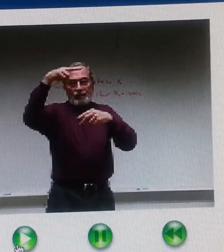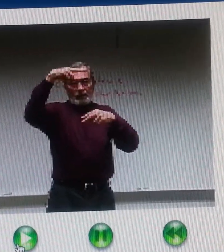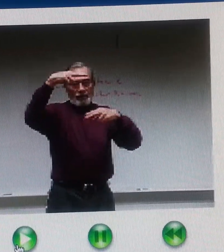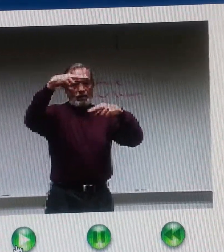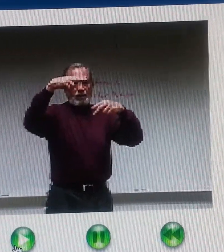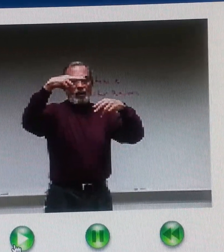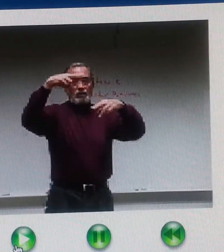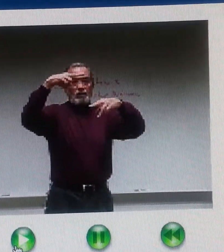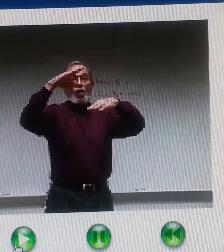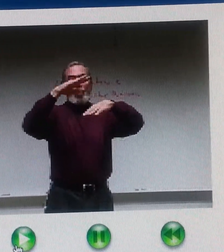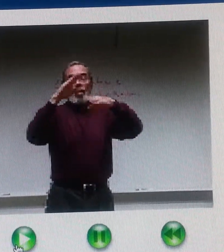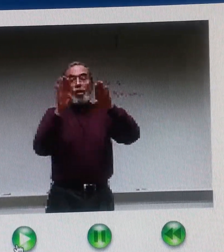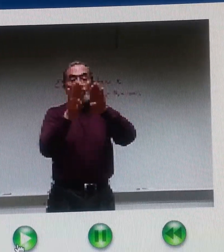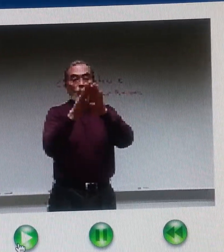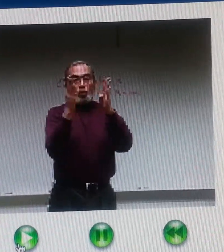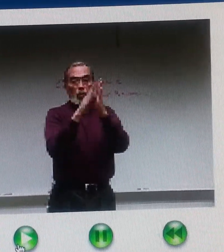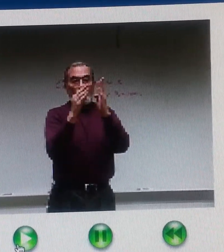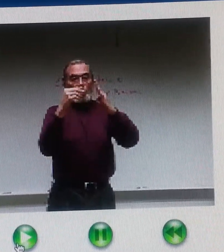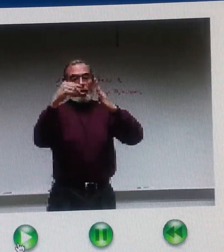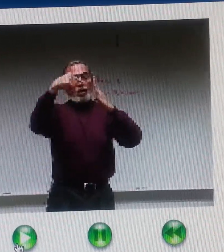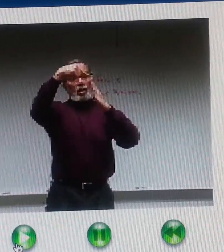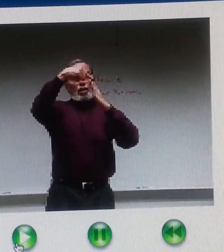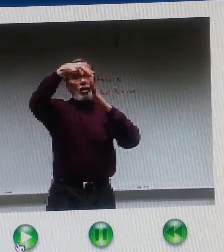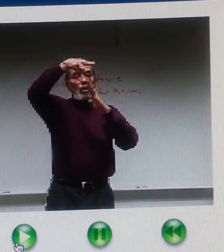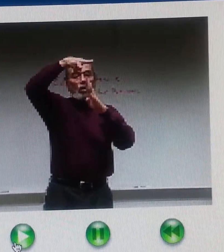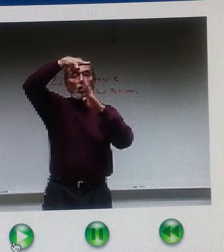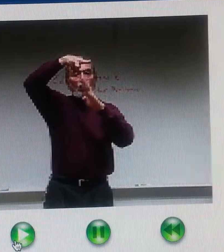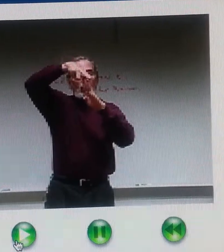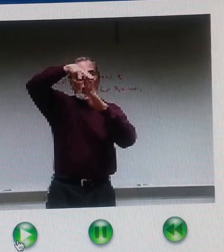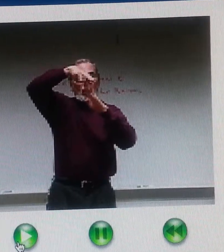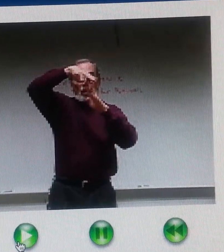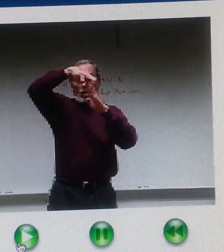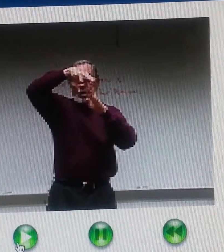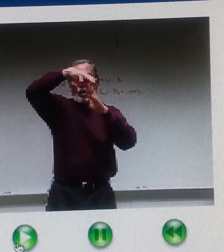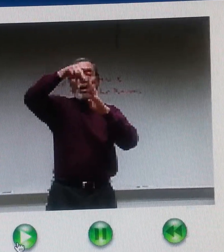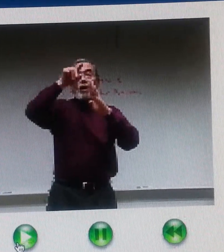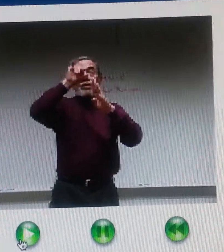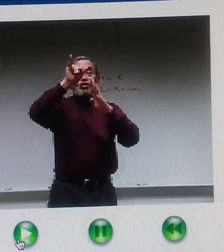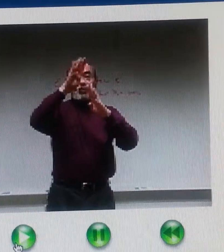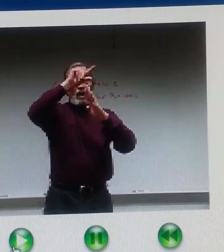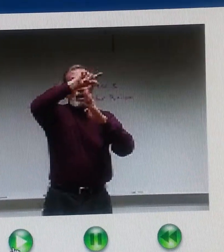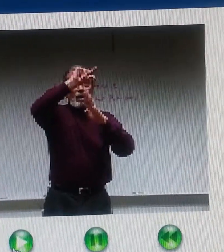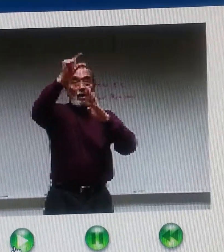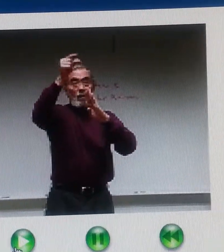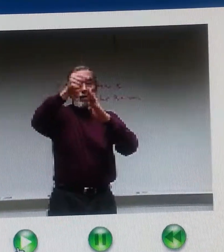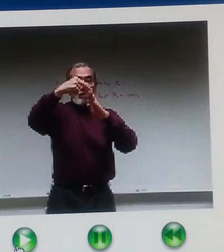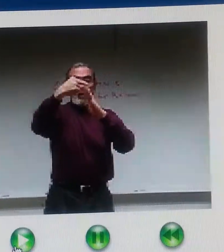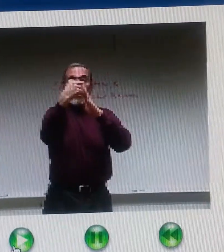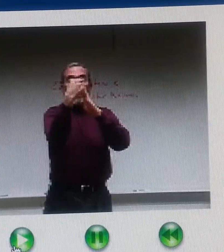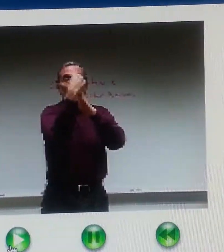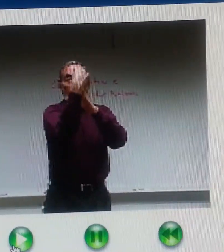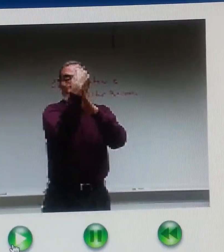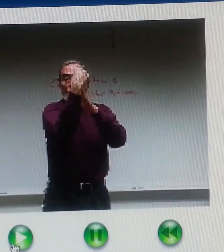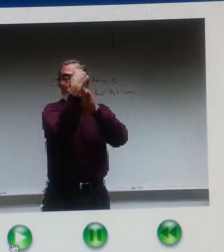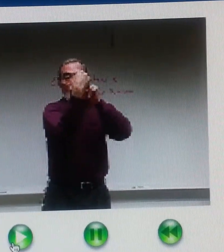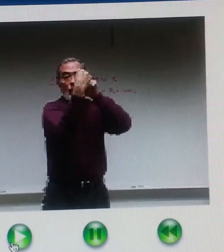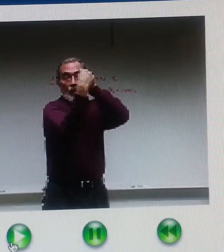He put the plug on top, the door was here, and he would rest it on top of the frame, on top of the